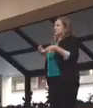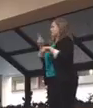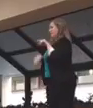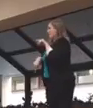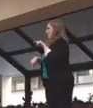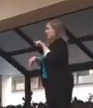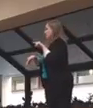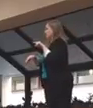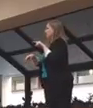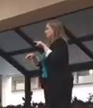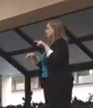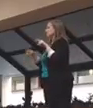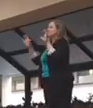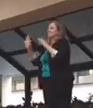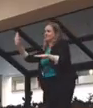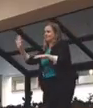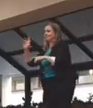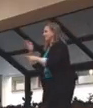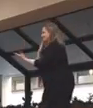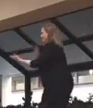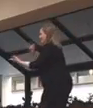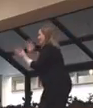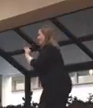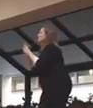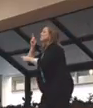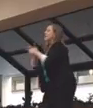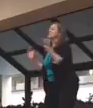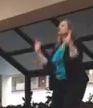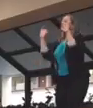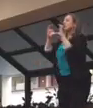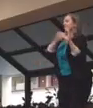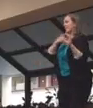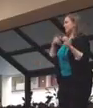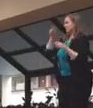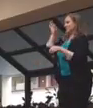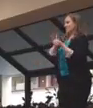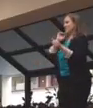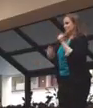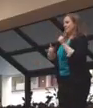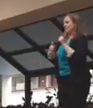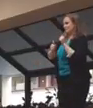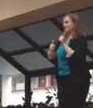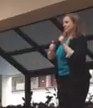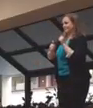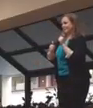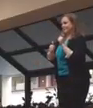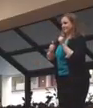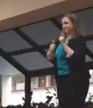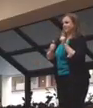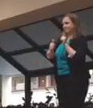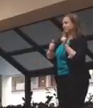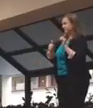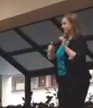decision. The board cannot take that decision on by themselves. So thank you for clarifying, yes. The certified, thank you